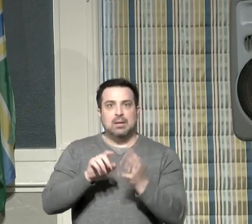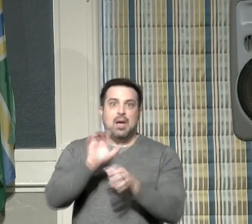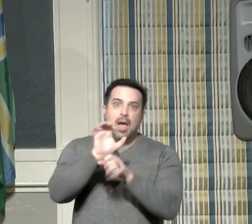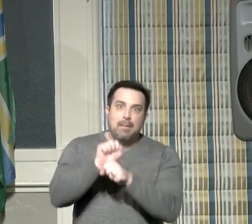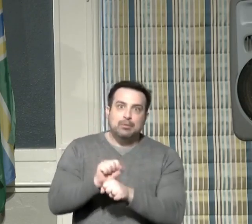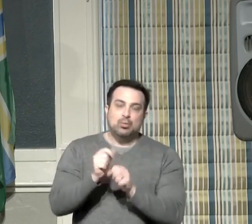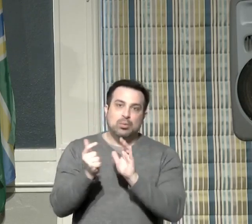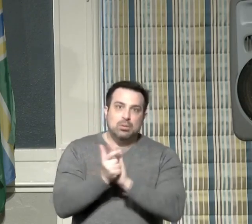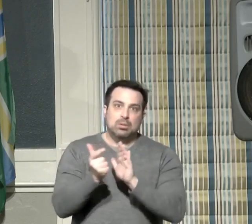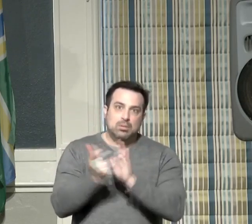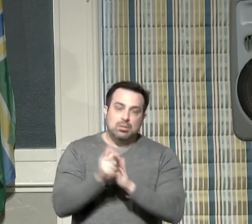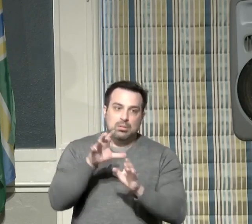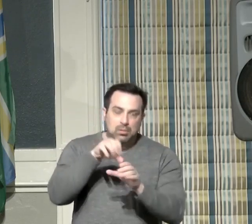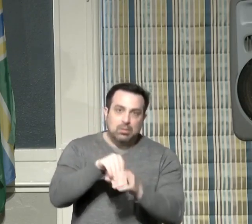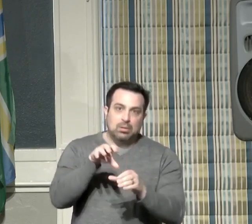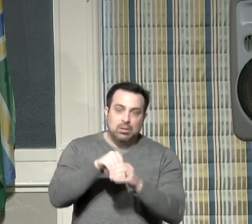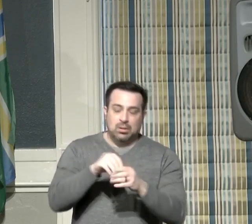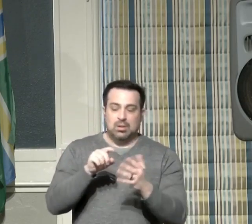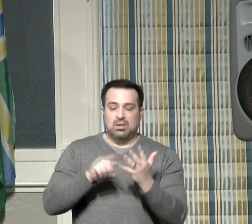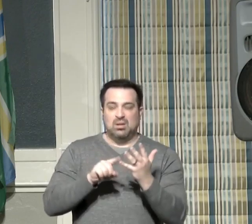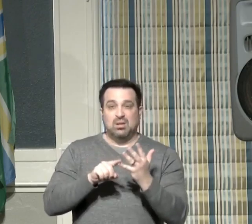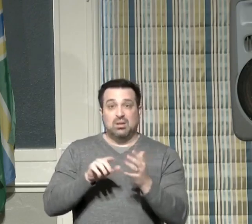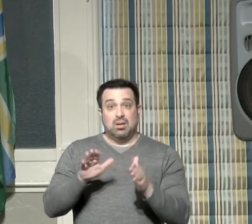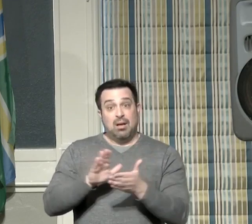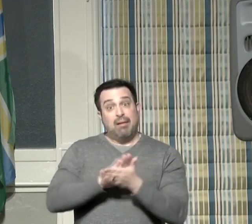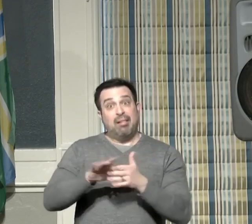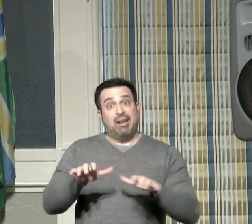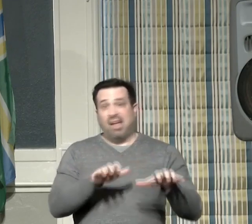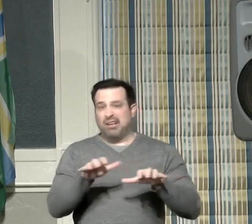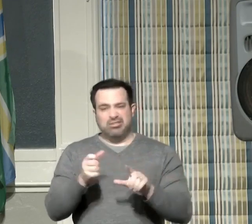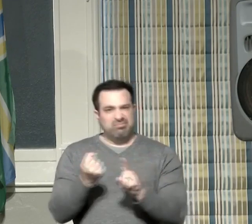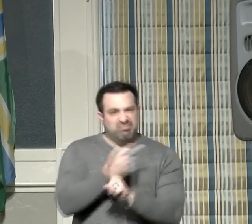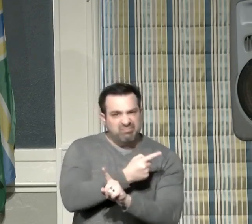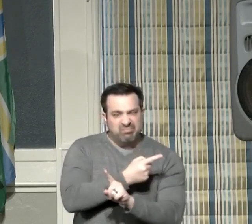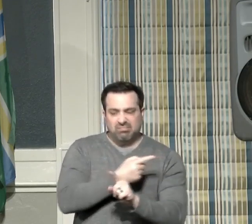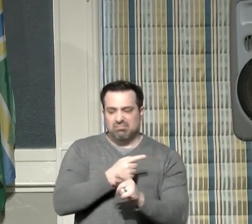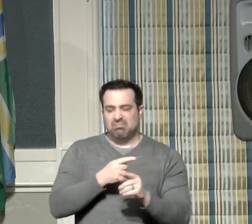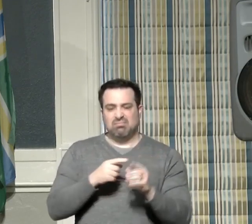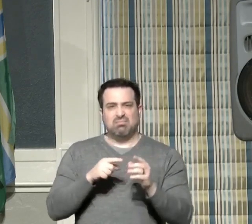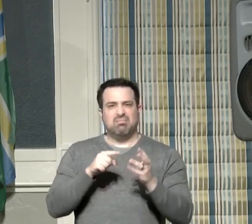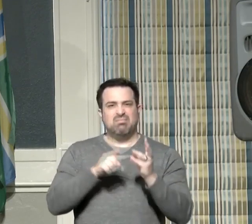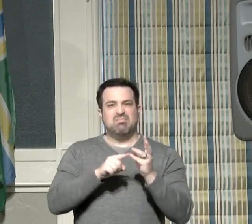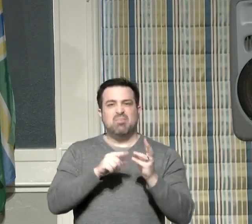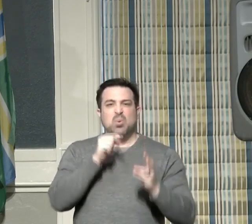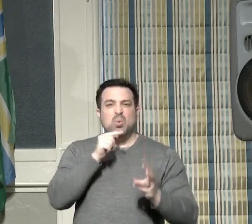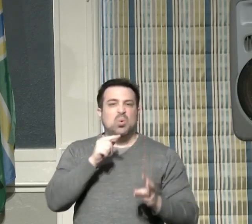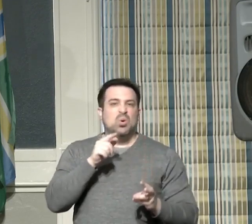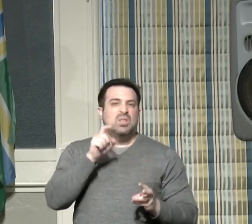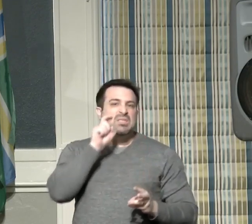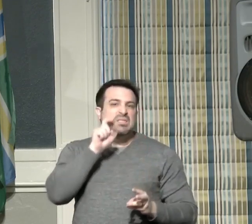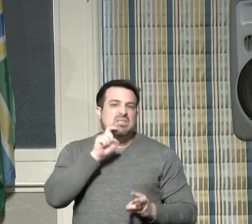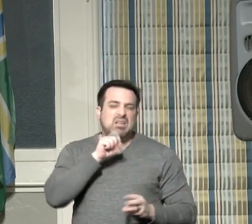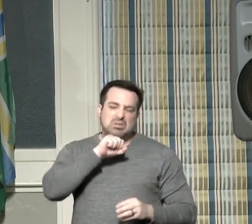criminals, moral degenerates, and sexual perverts, you know who they are,